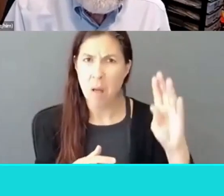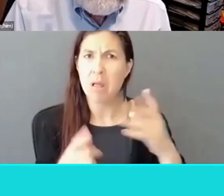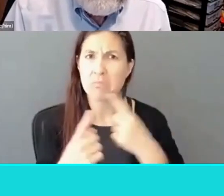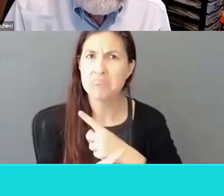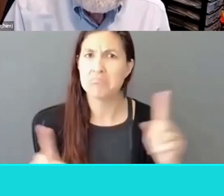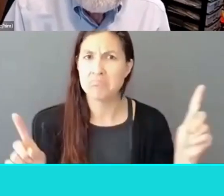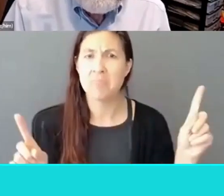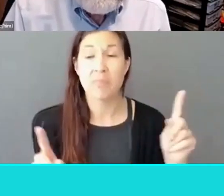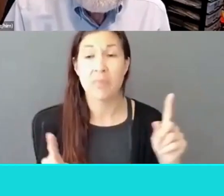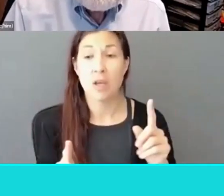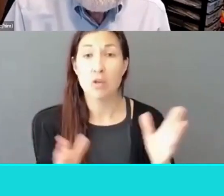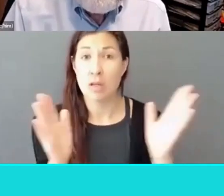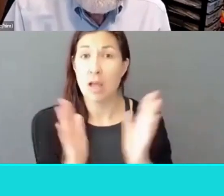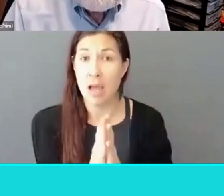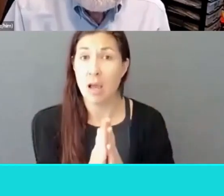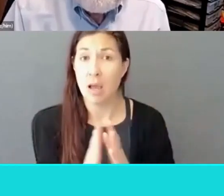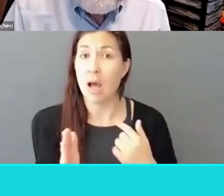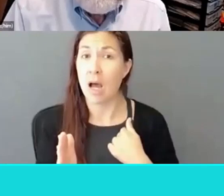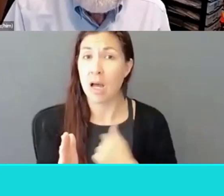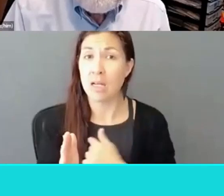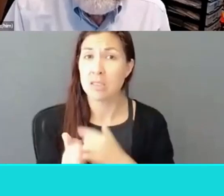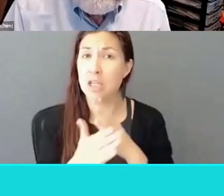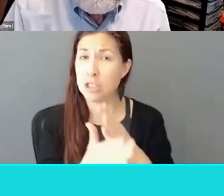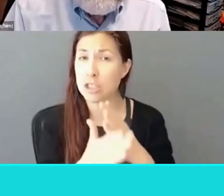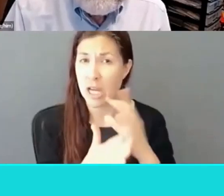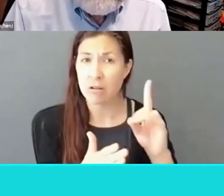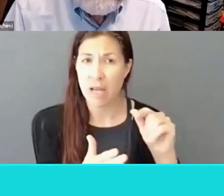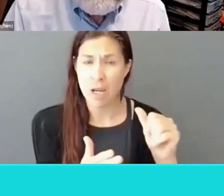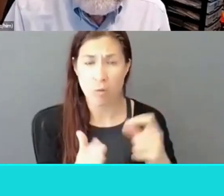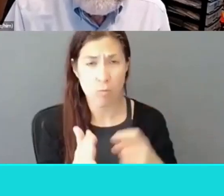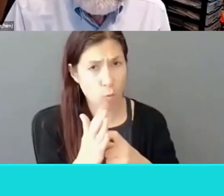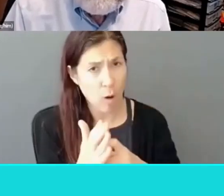doctor's reports, and then in-person